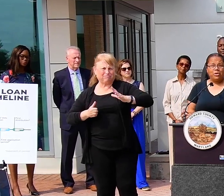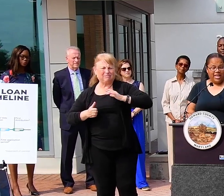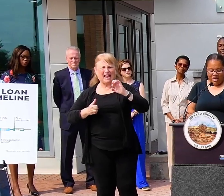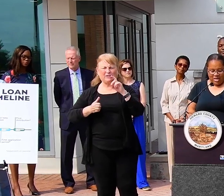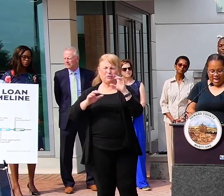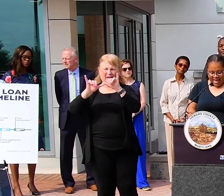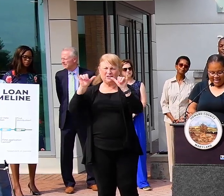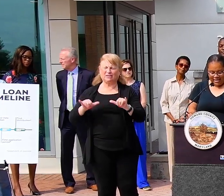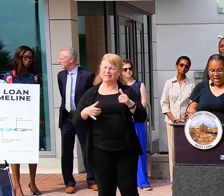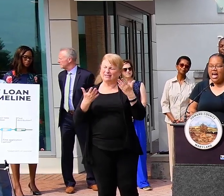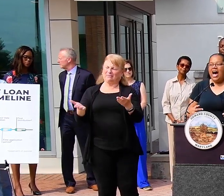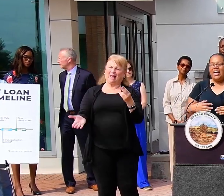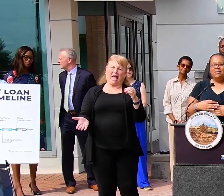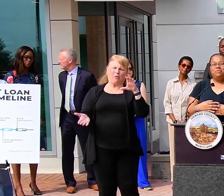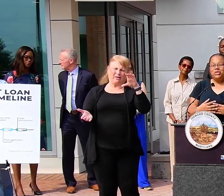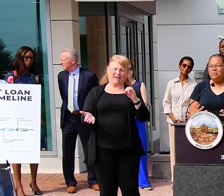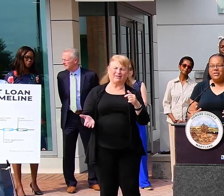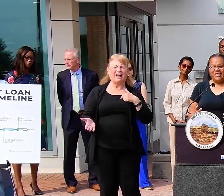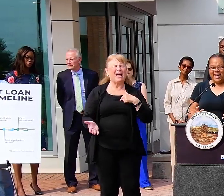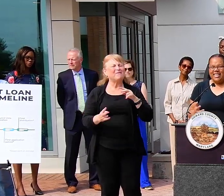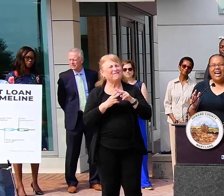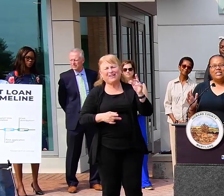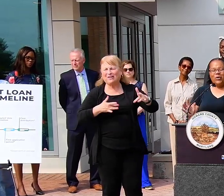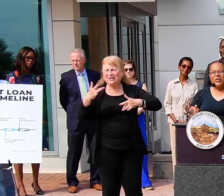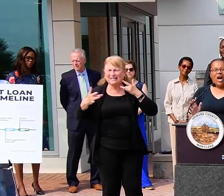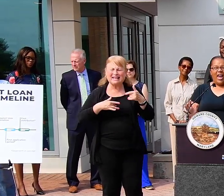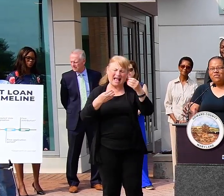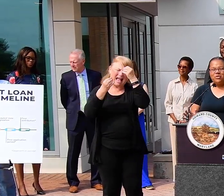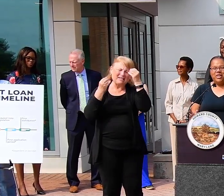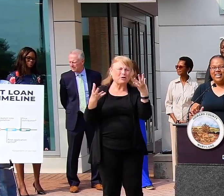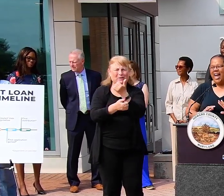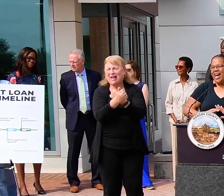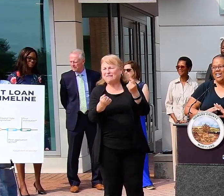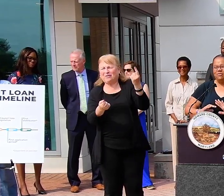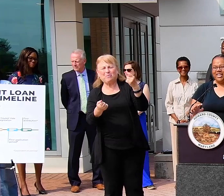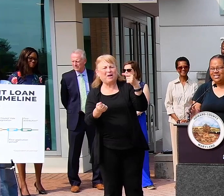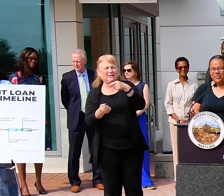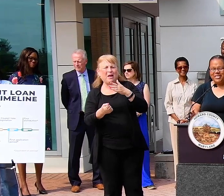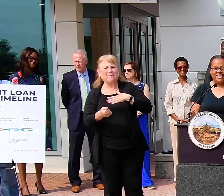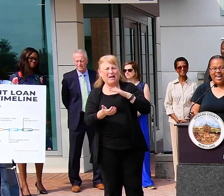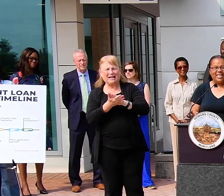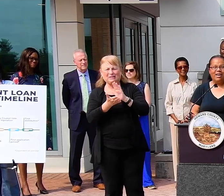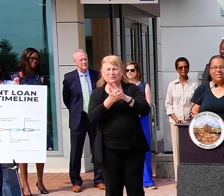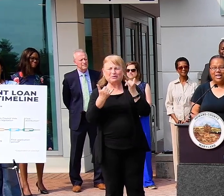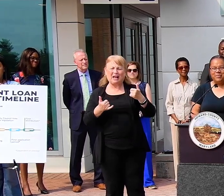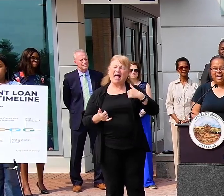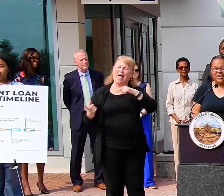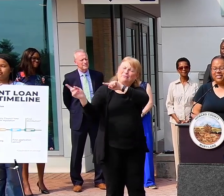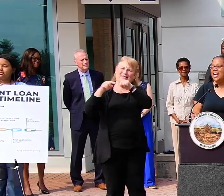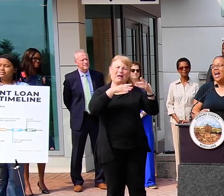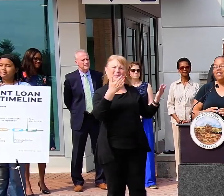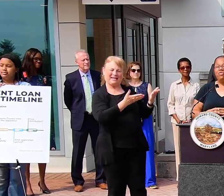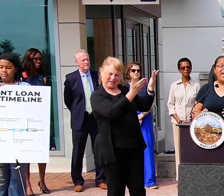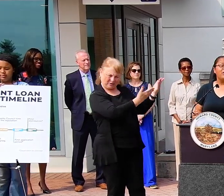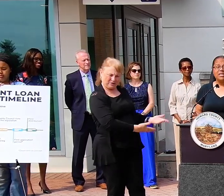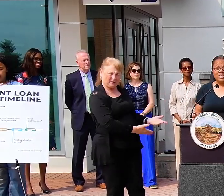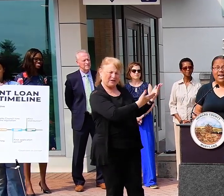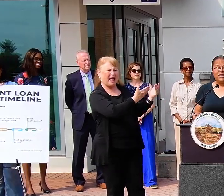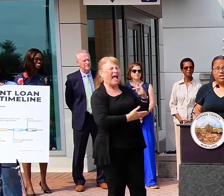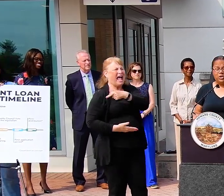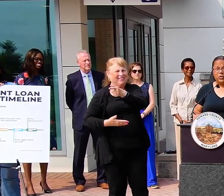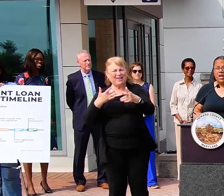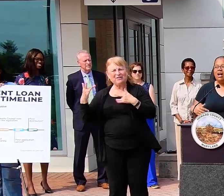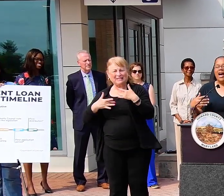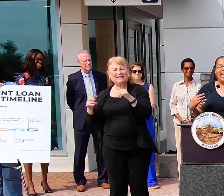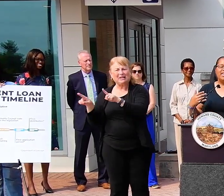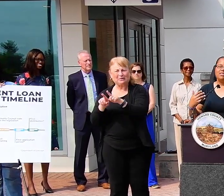that Howard County is. I am super excited. I told everyone at my school today that I was coming here, and they are